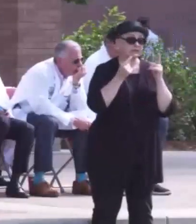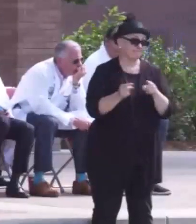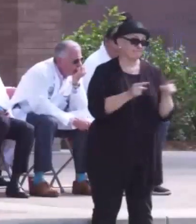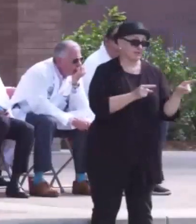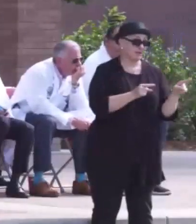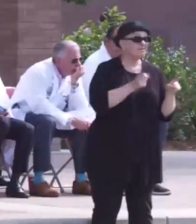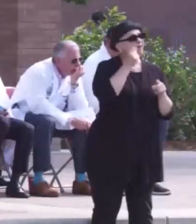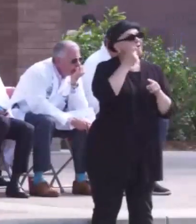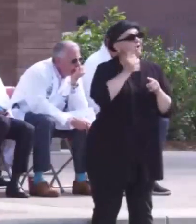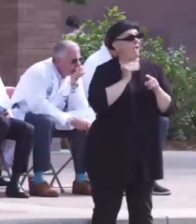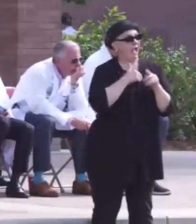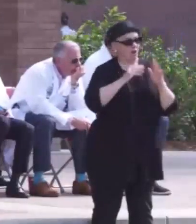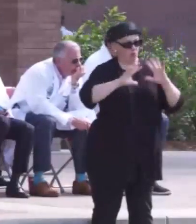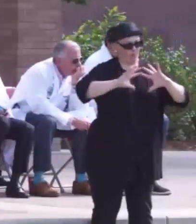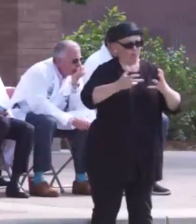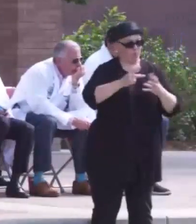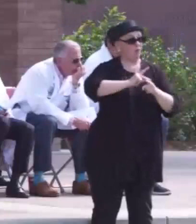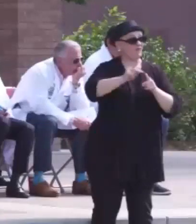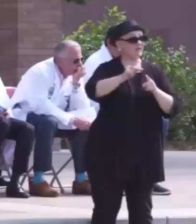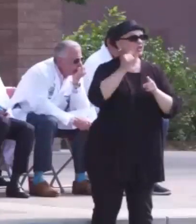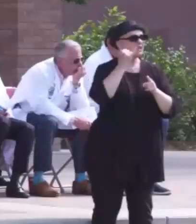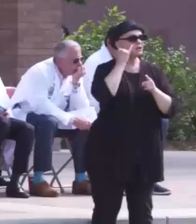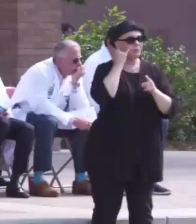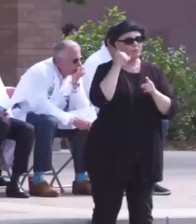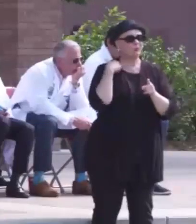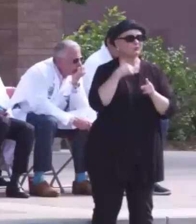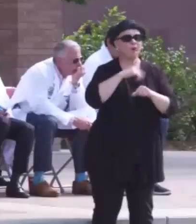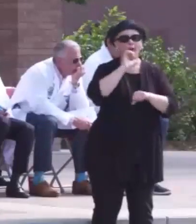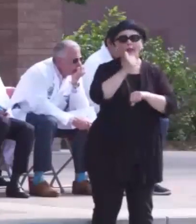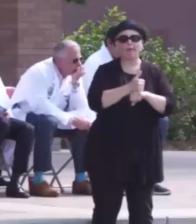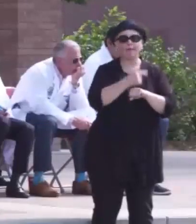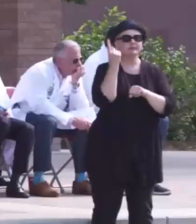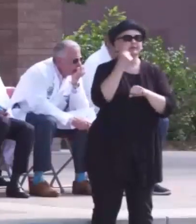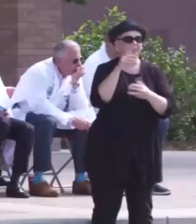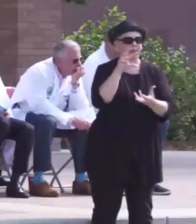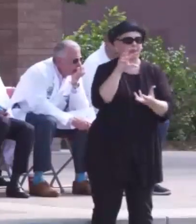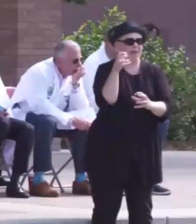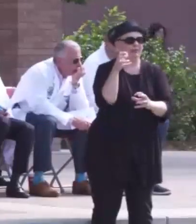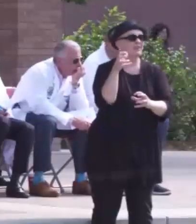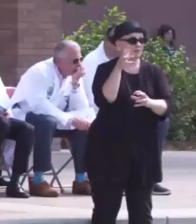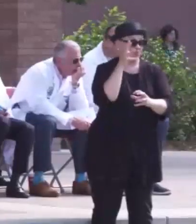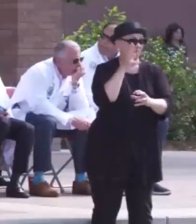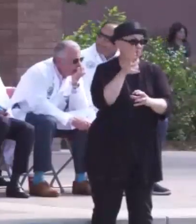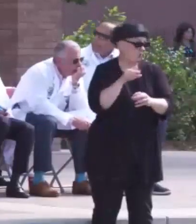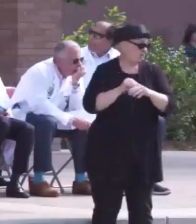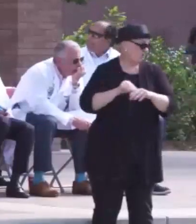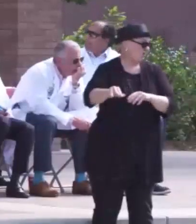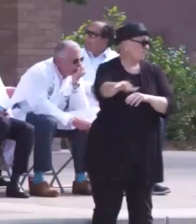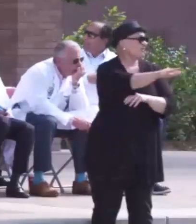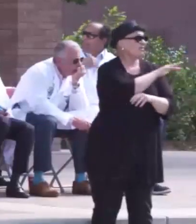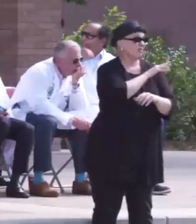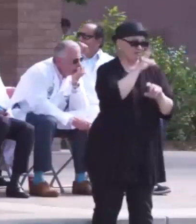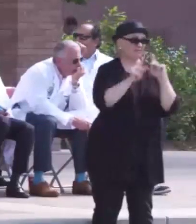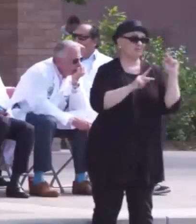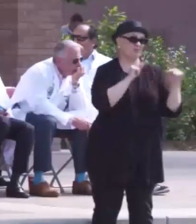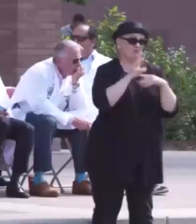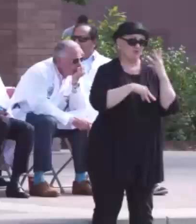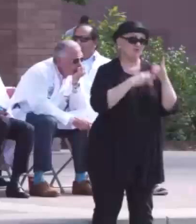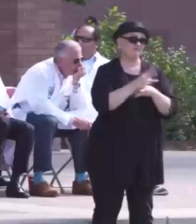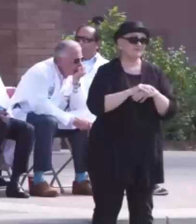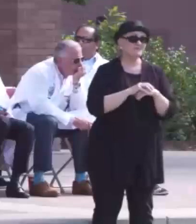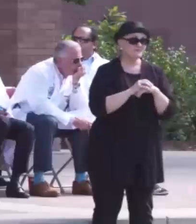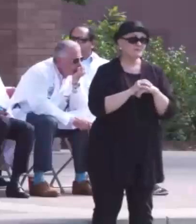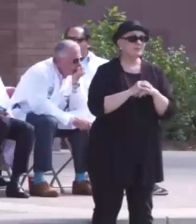in our profession really harm society. But that's also what proves the power of the ideal